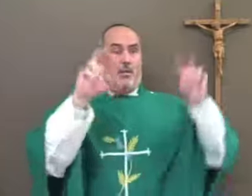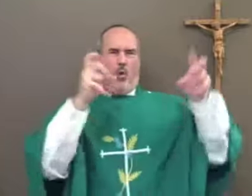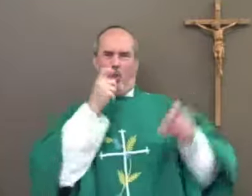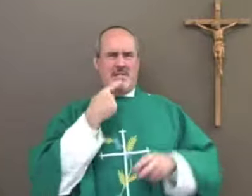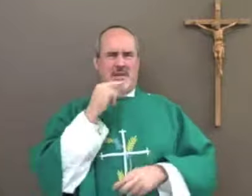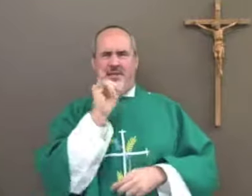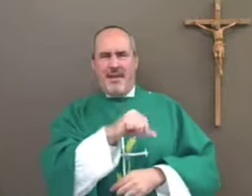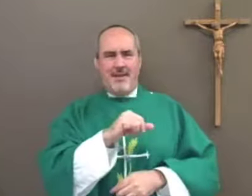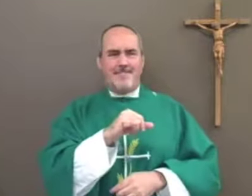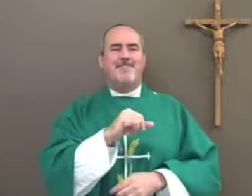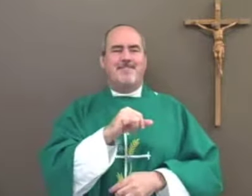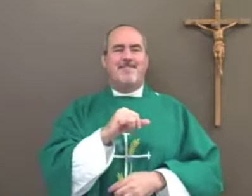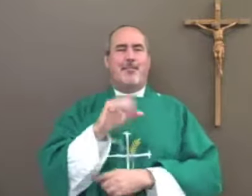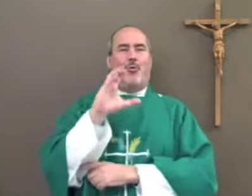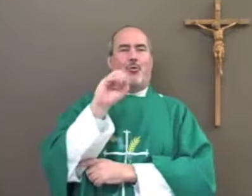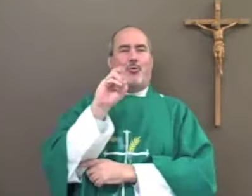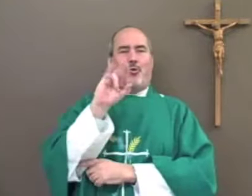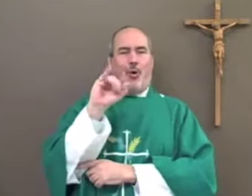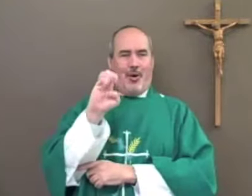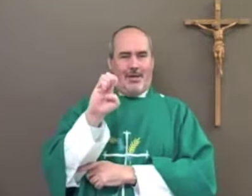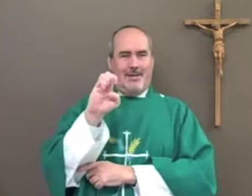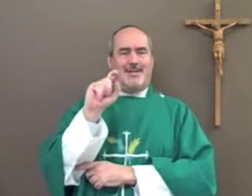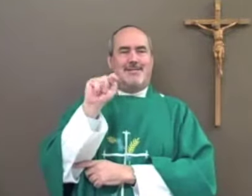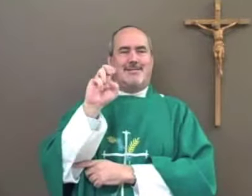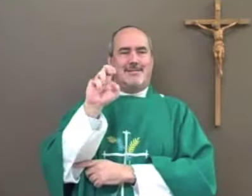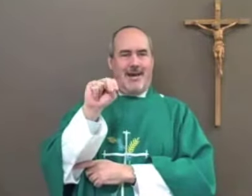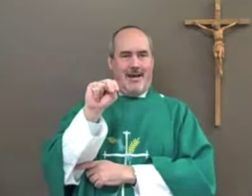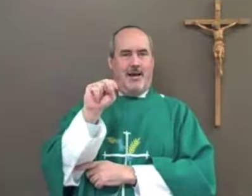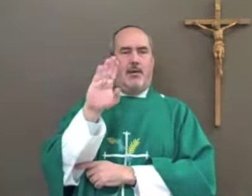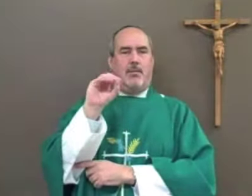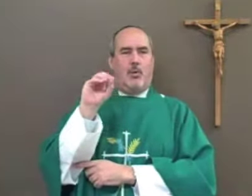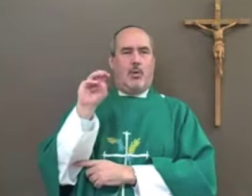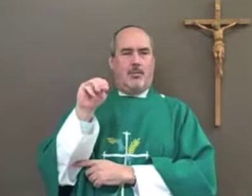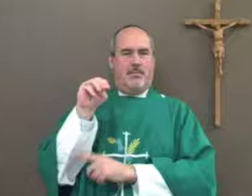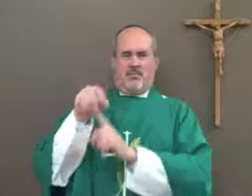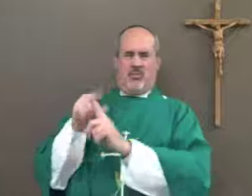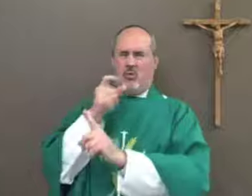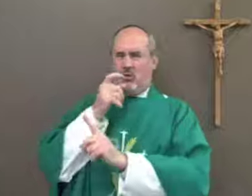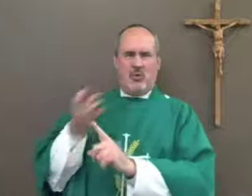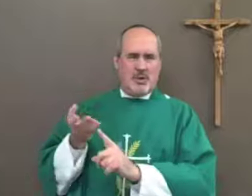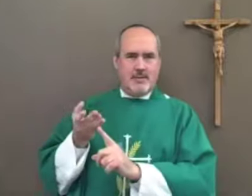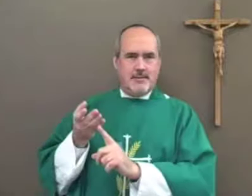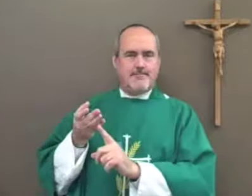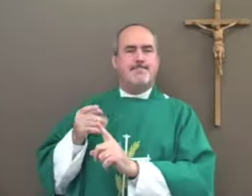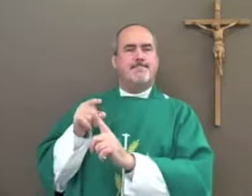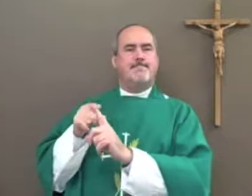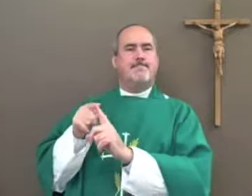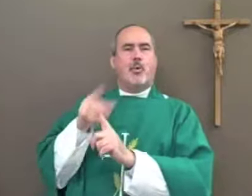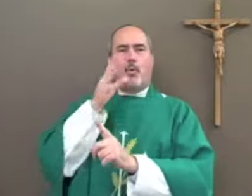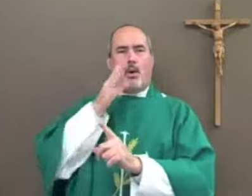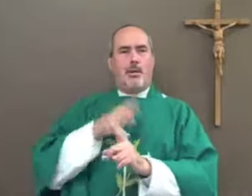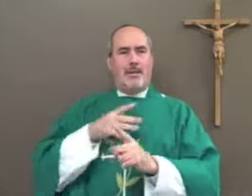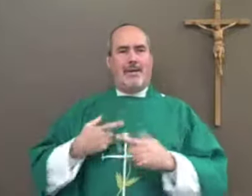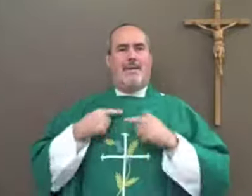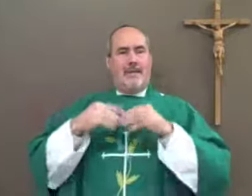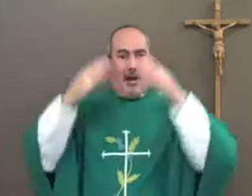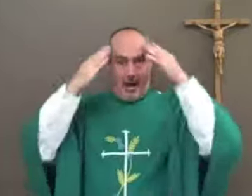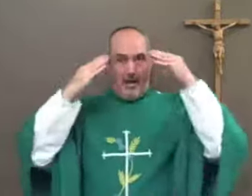ahead. And who said that? It'd be Corrine ten Boom. And who is she? Well, she's